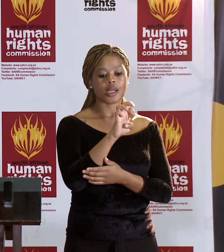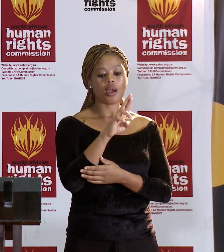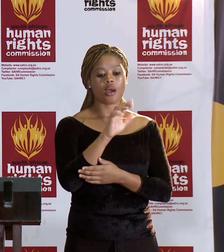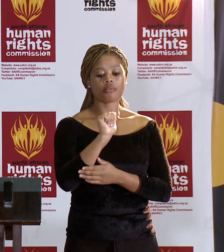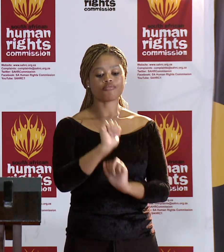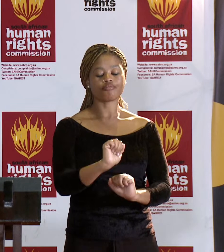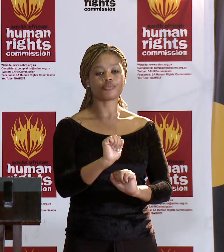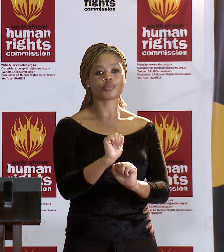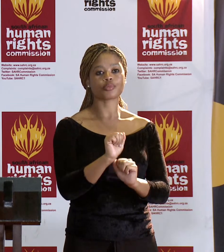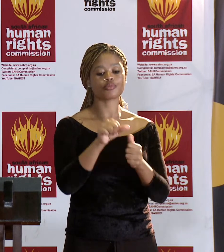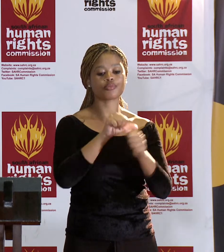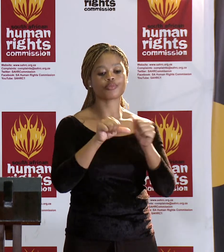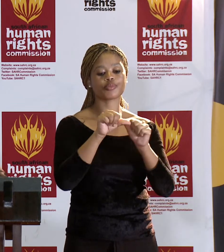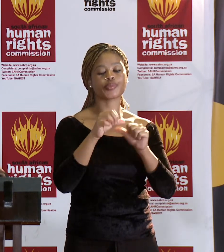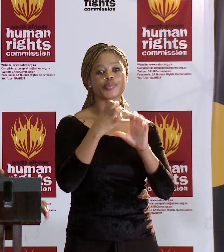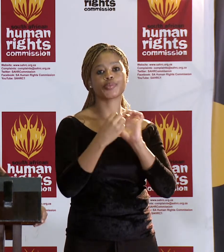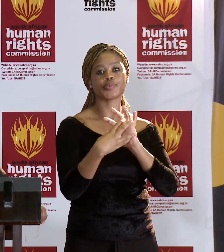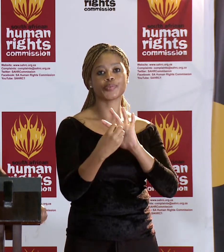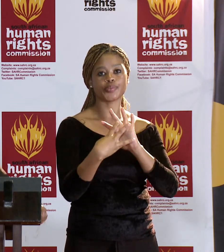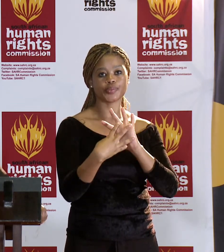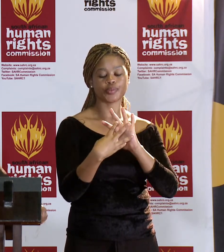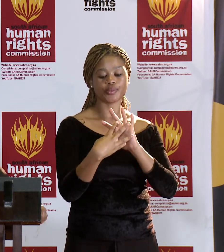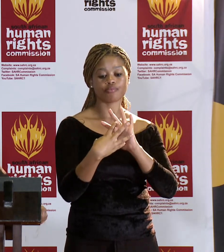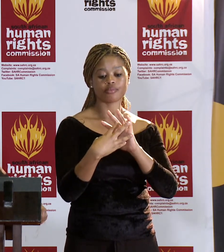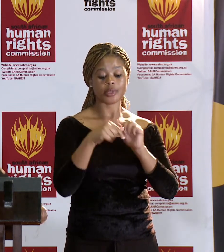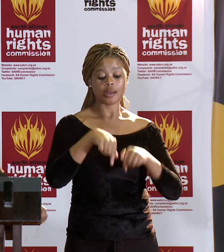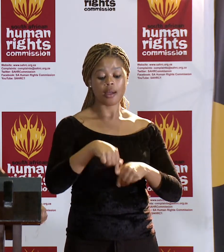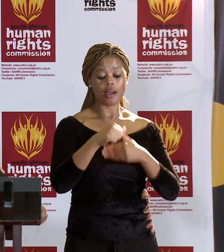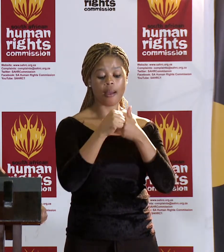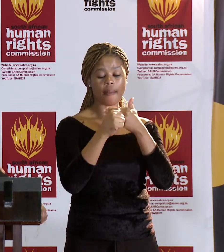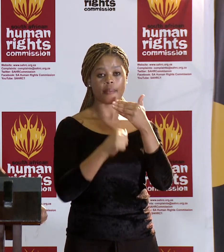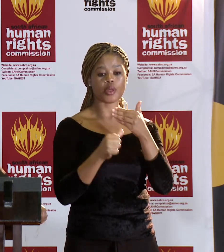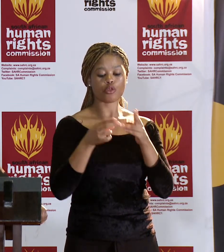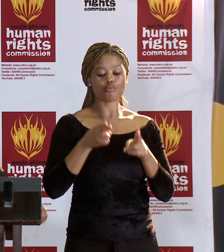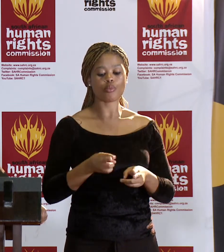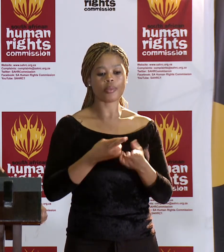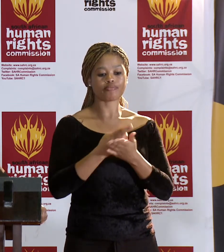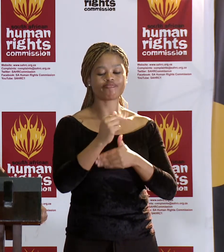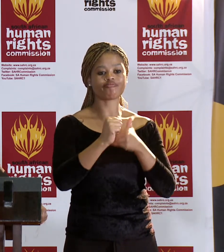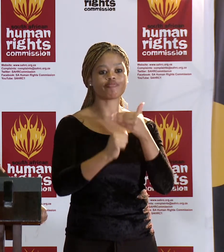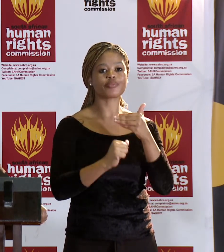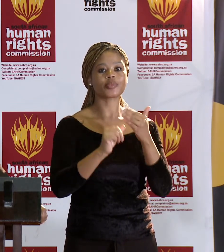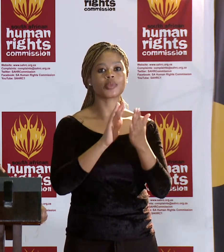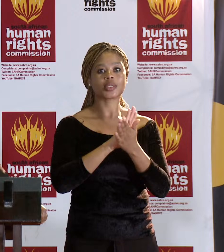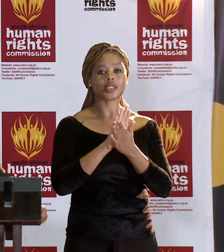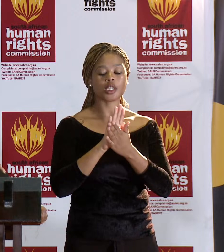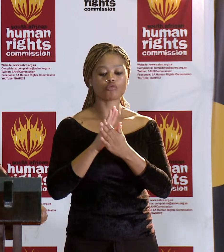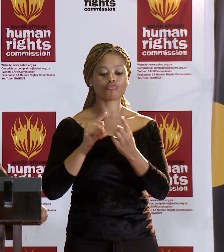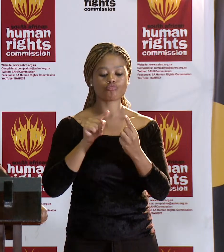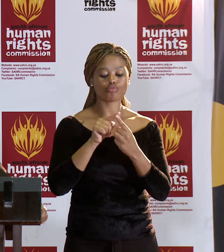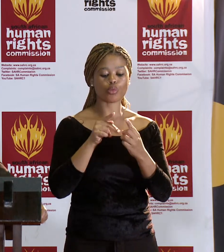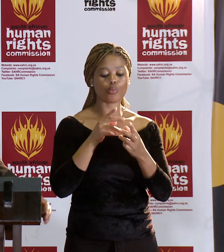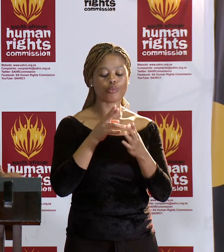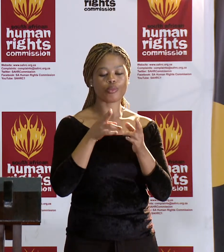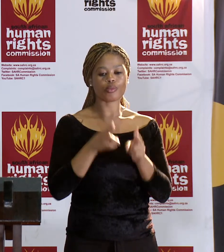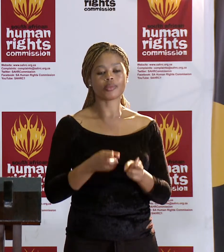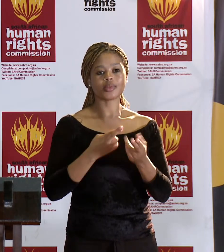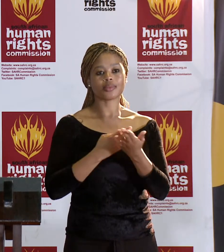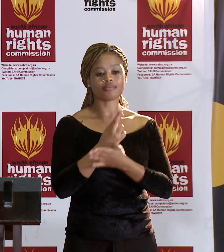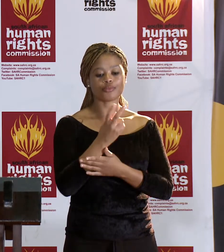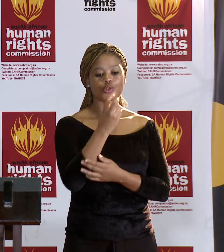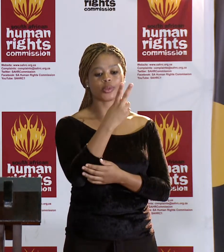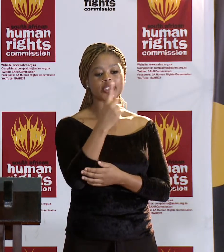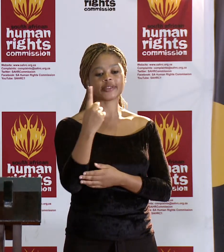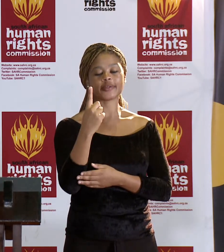media at this time, during this month, Human Rights Month, and leading up to Human Rights Day on the 21st